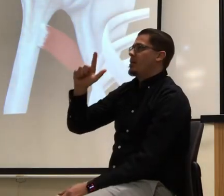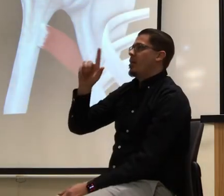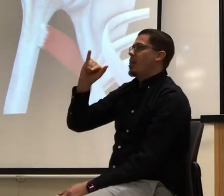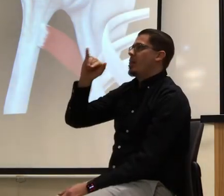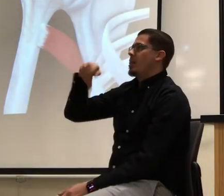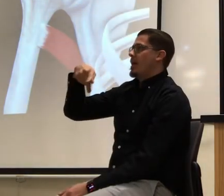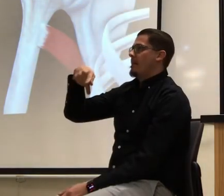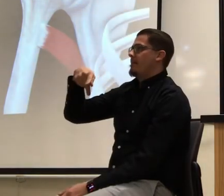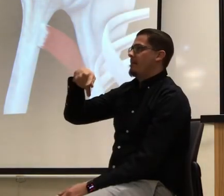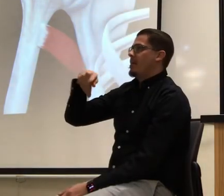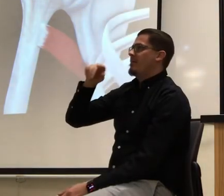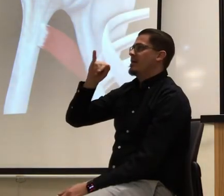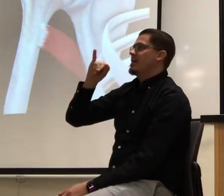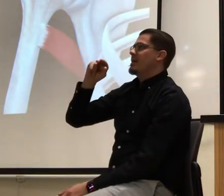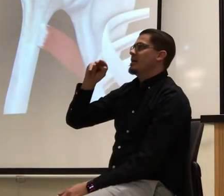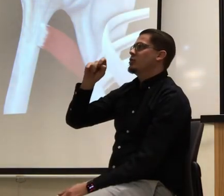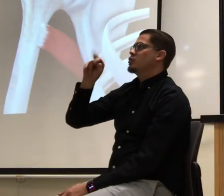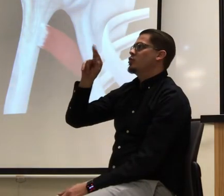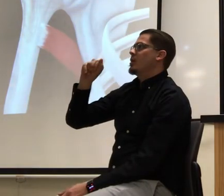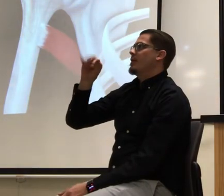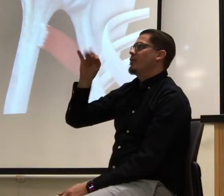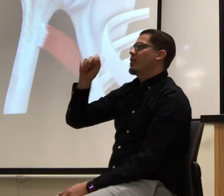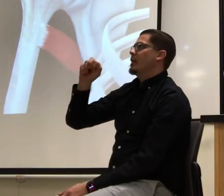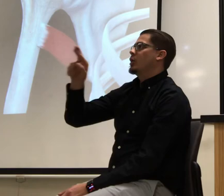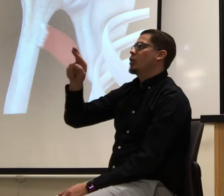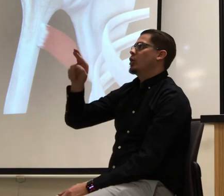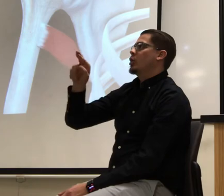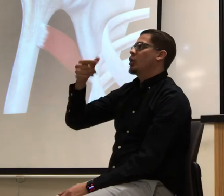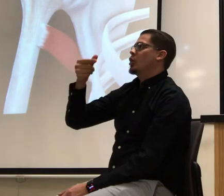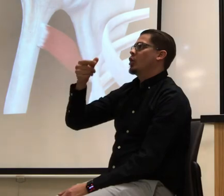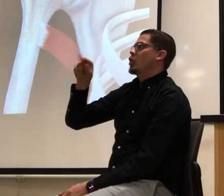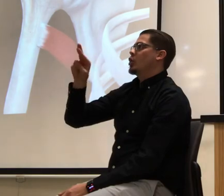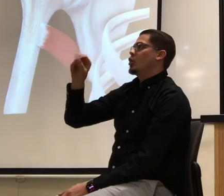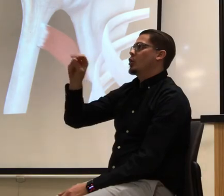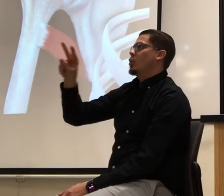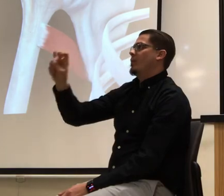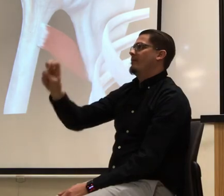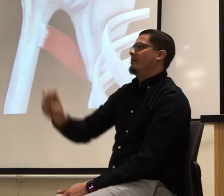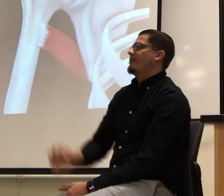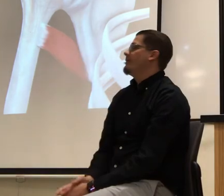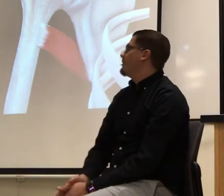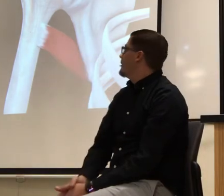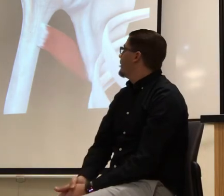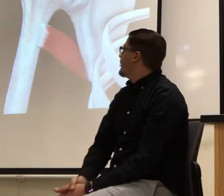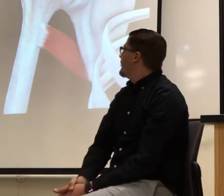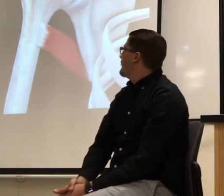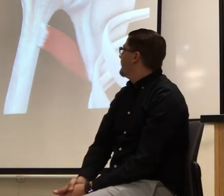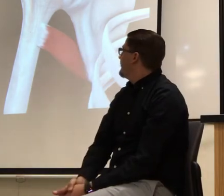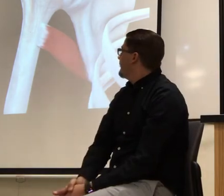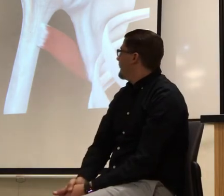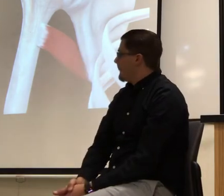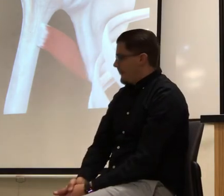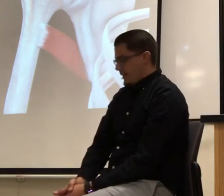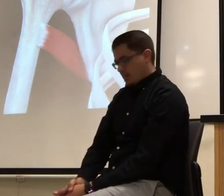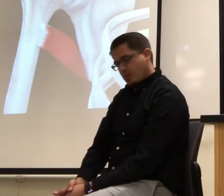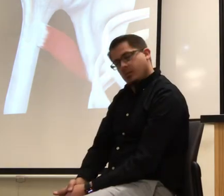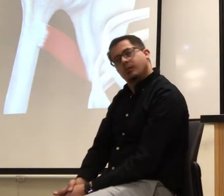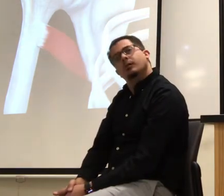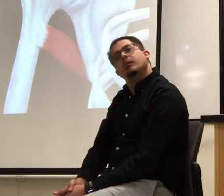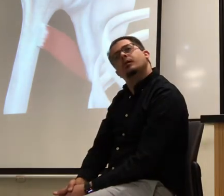of intratubercular groove. So I'm going to erase this. Start over.